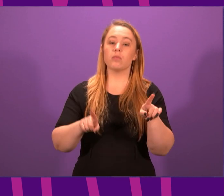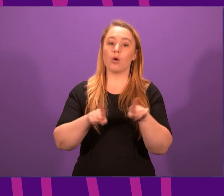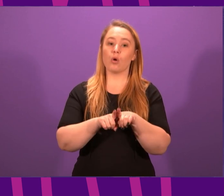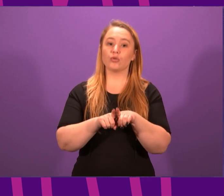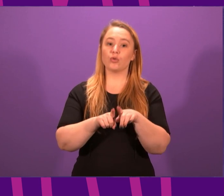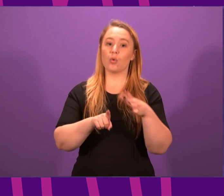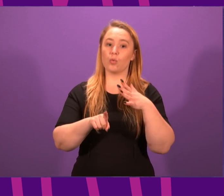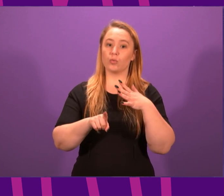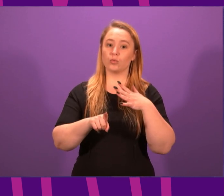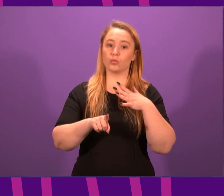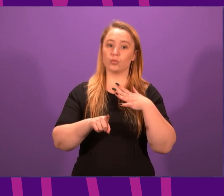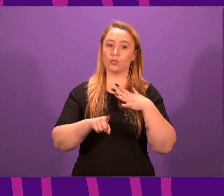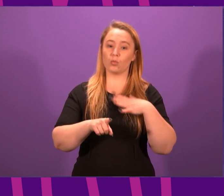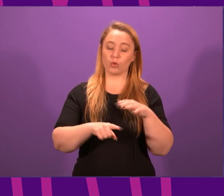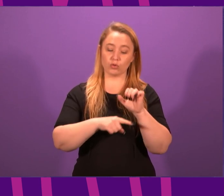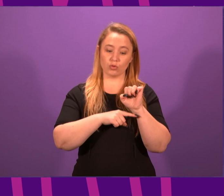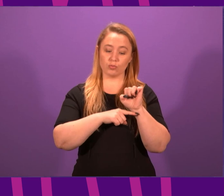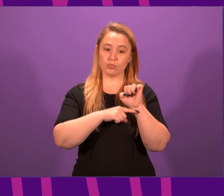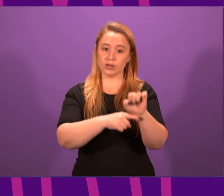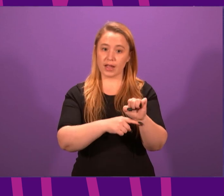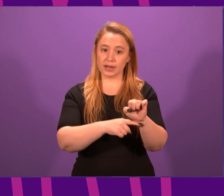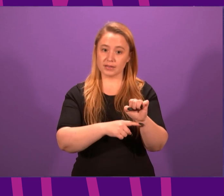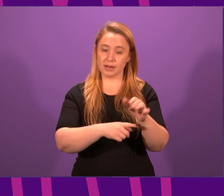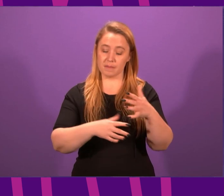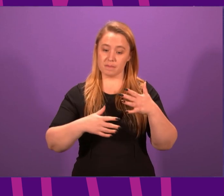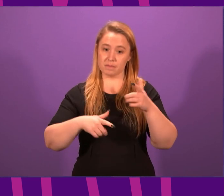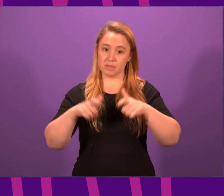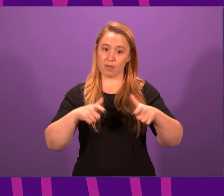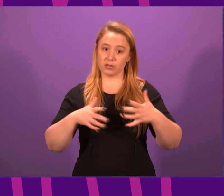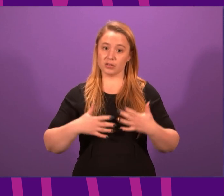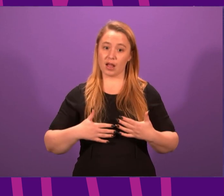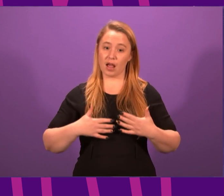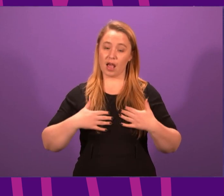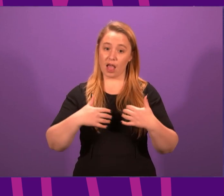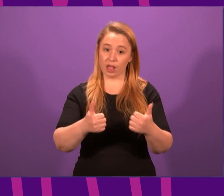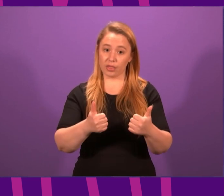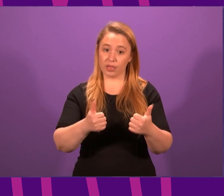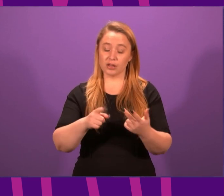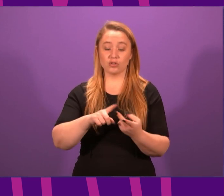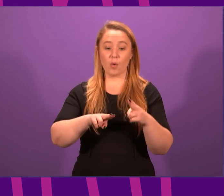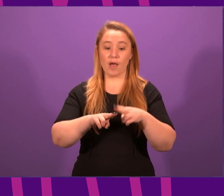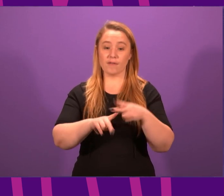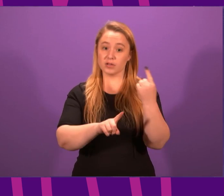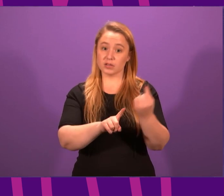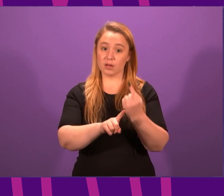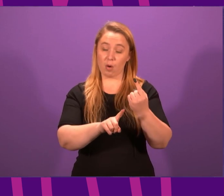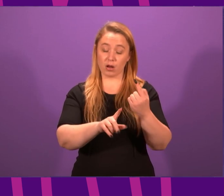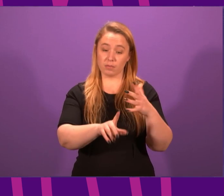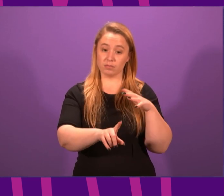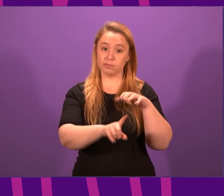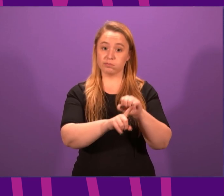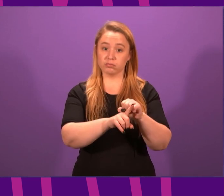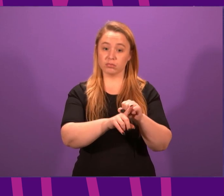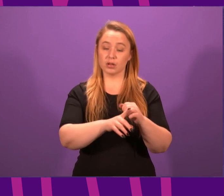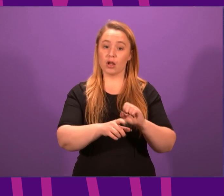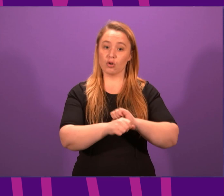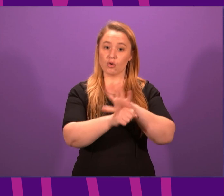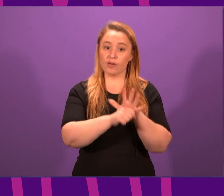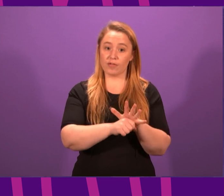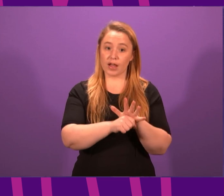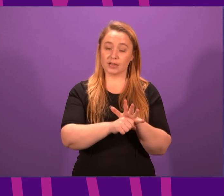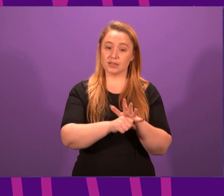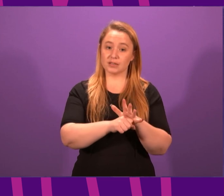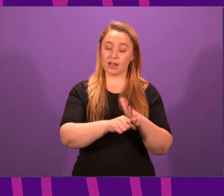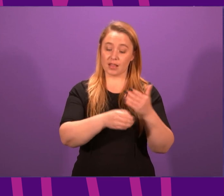the long-term health impacts for many people who become infected with COVID-19. Those 1,100 people